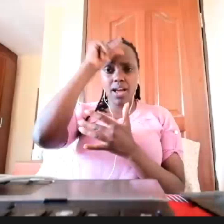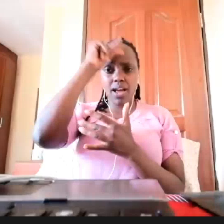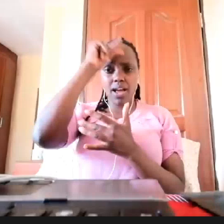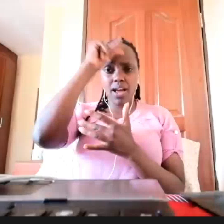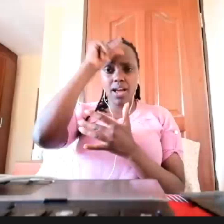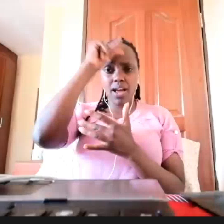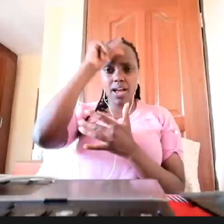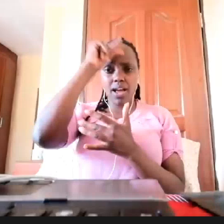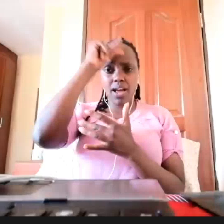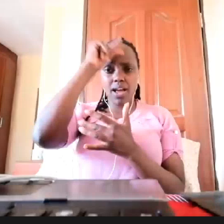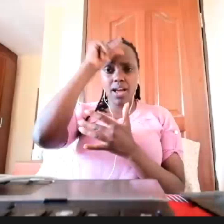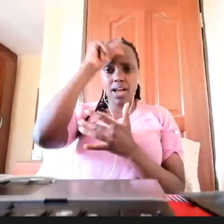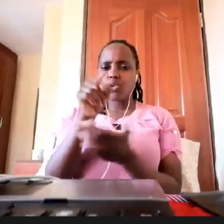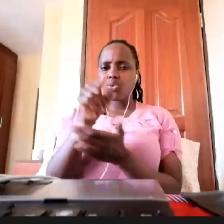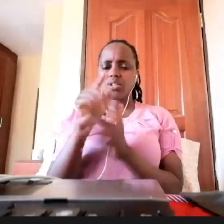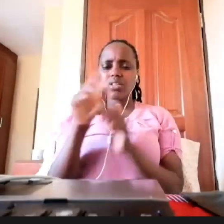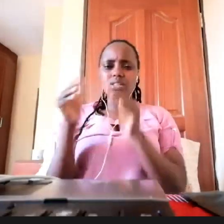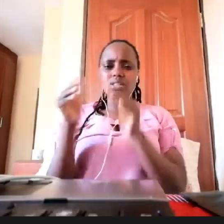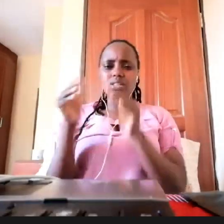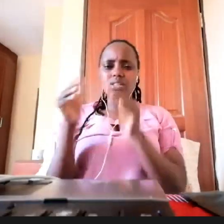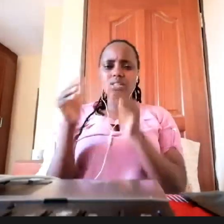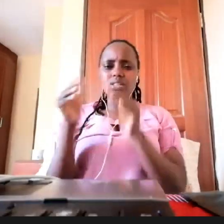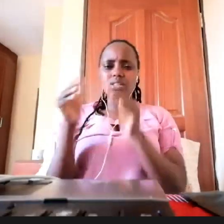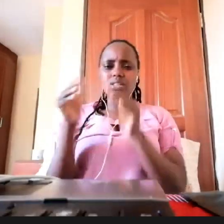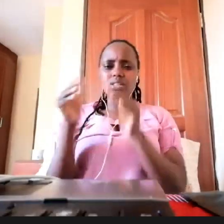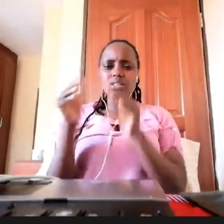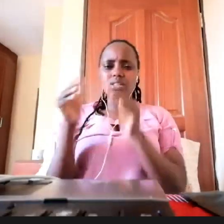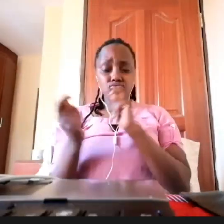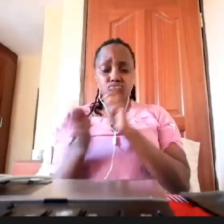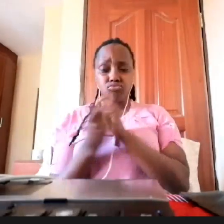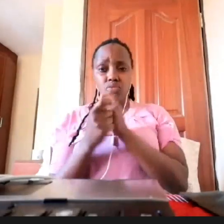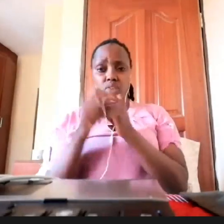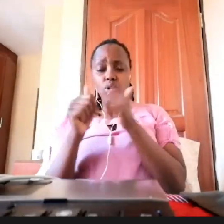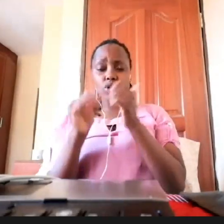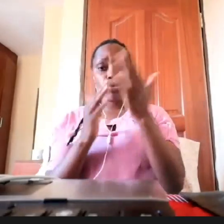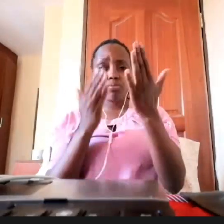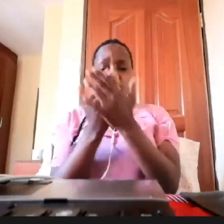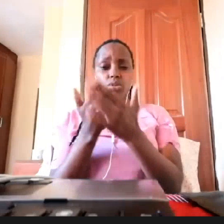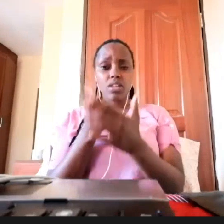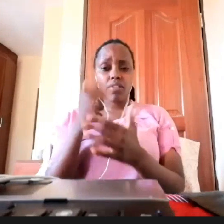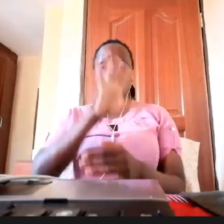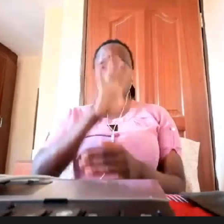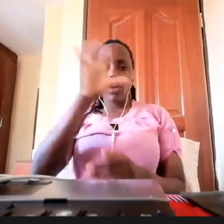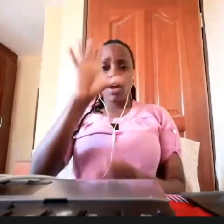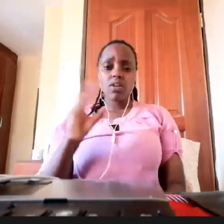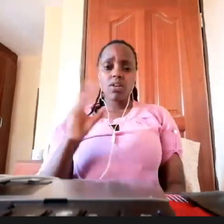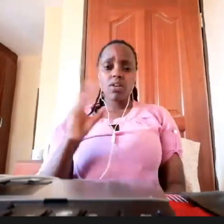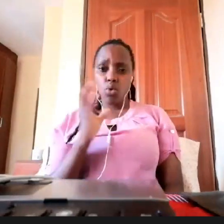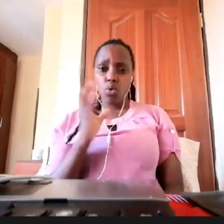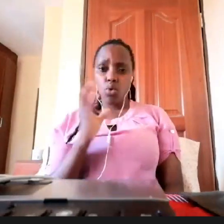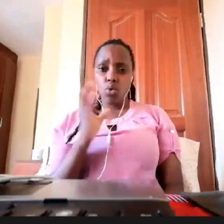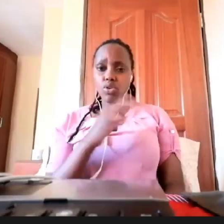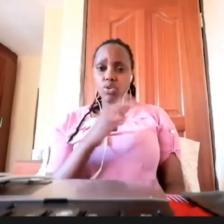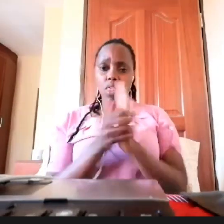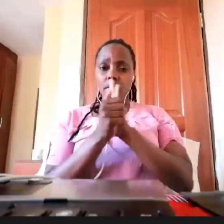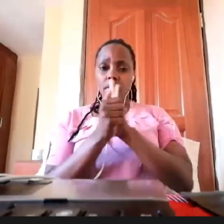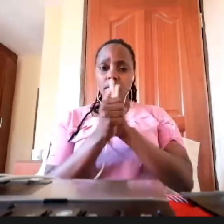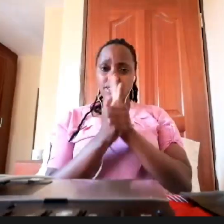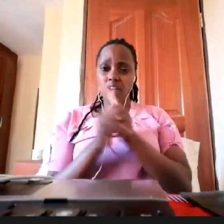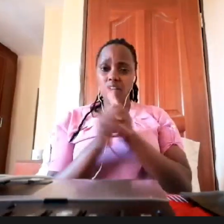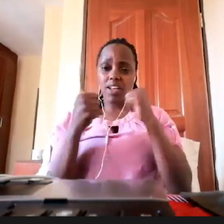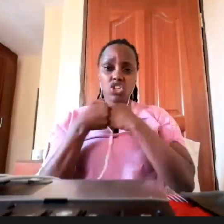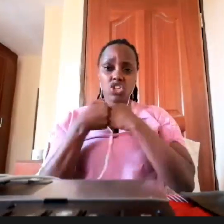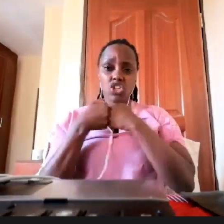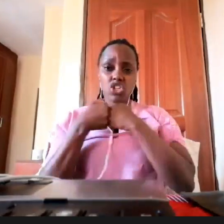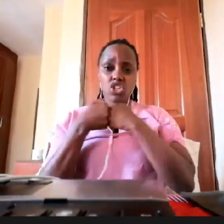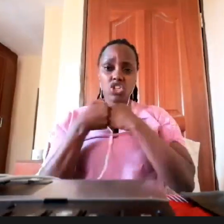you evaluate that? Is there a change that you actually propose to the African Committee of Experts? Is it a challenge that you are facing? Is